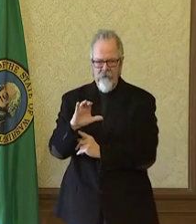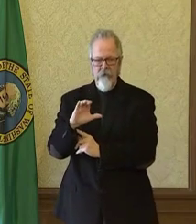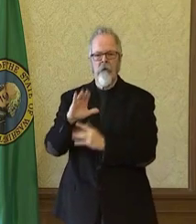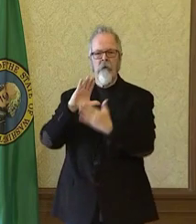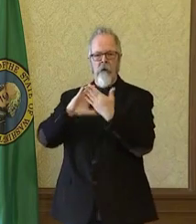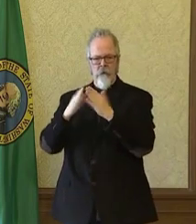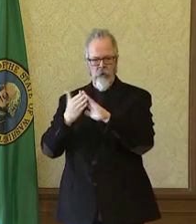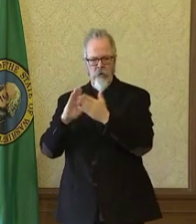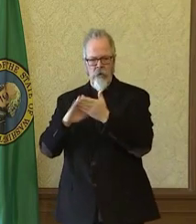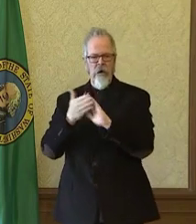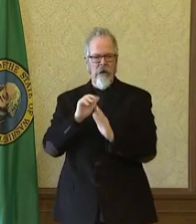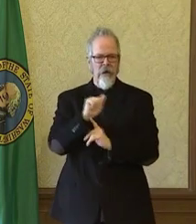communities.